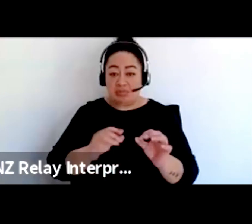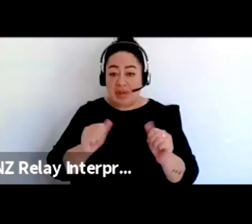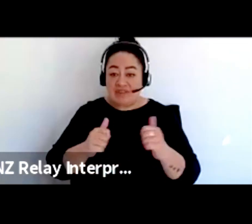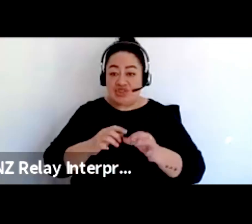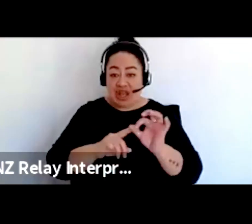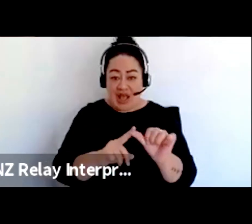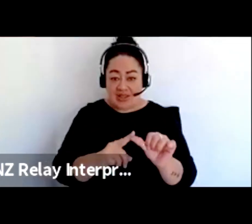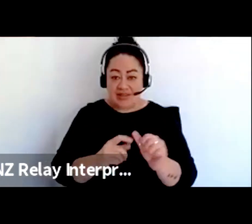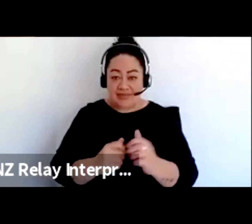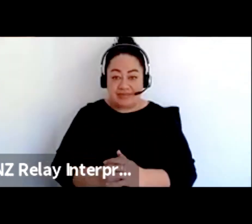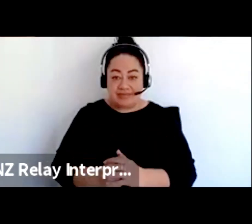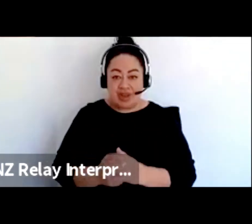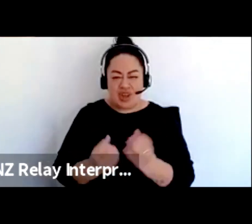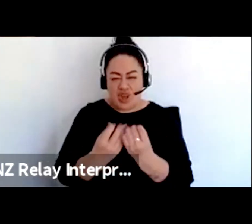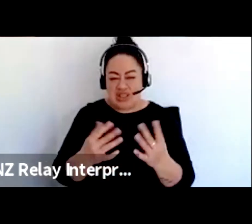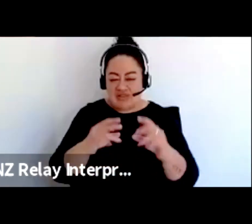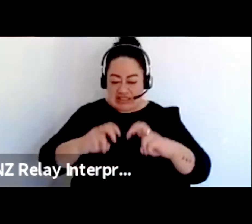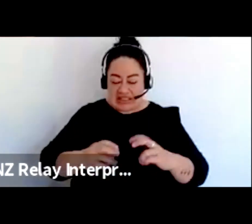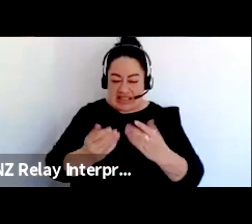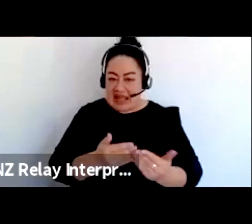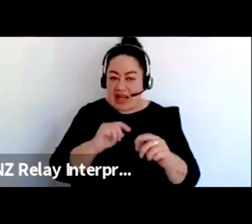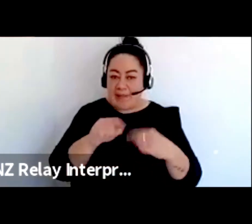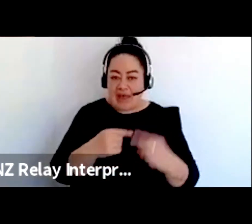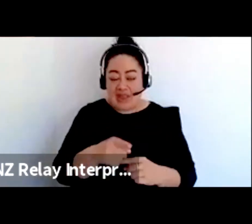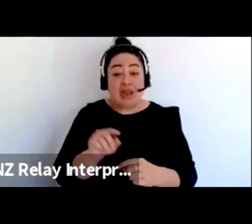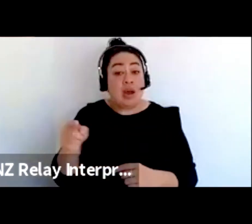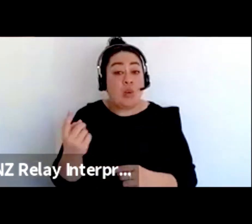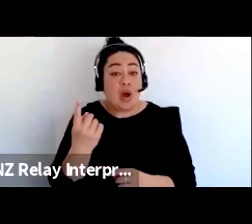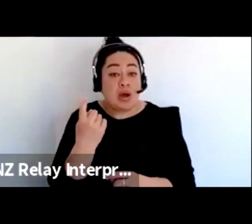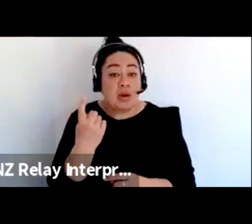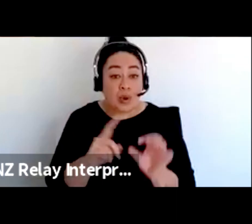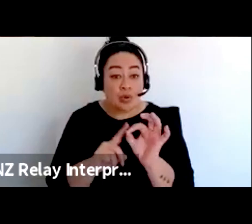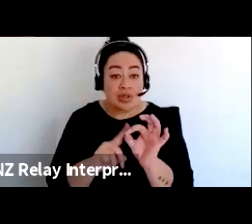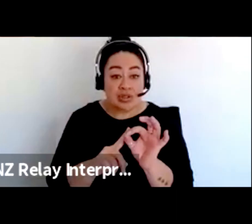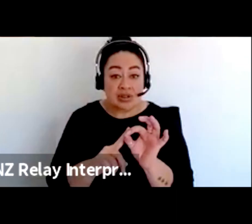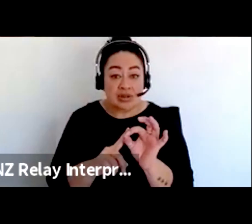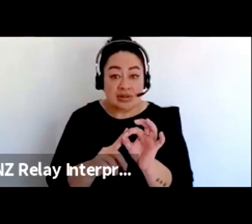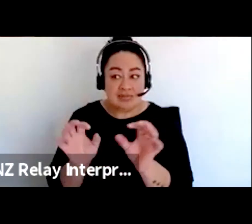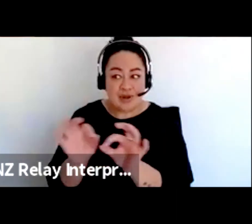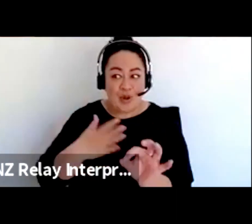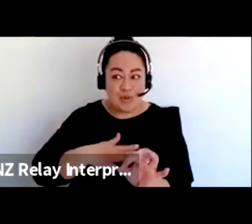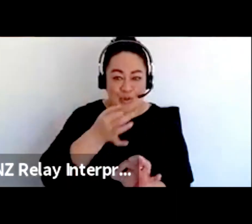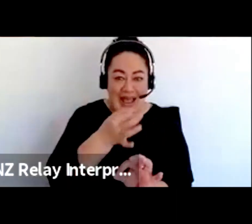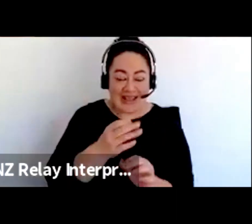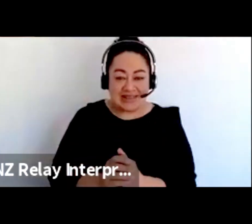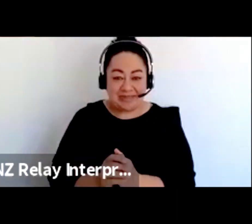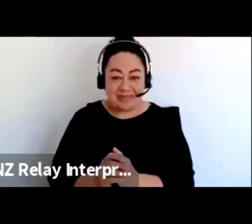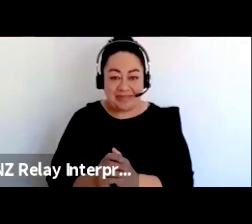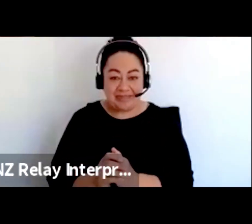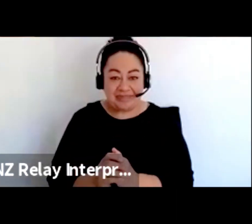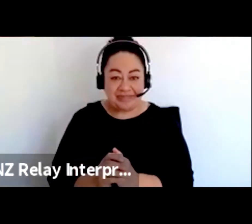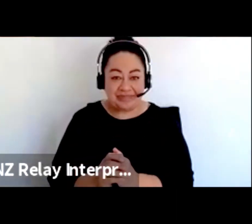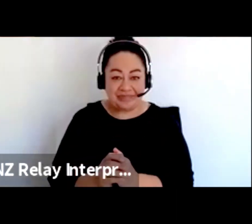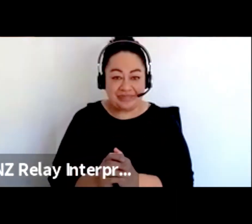you. There's a question here that nobody wanted to ask, so it's left to me. Can the vaccine harm